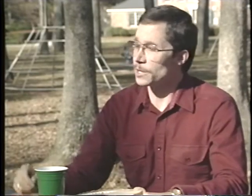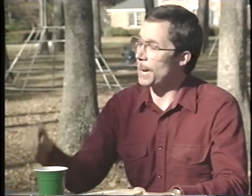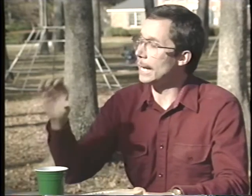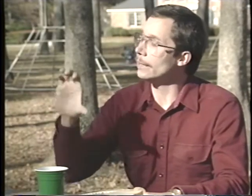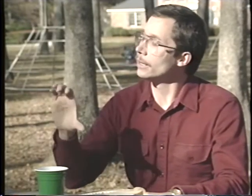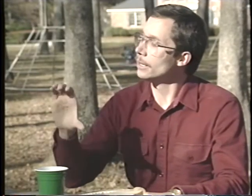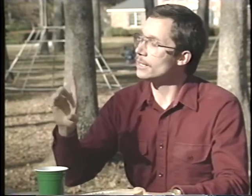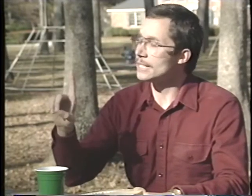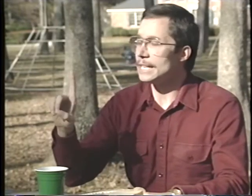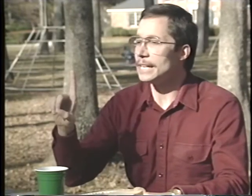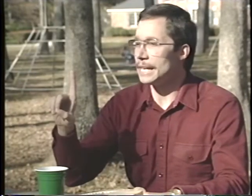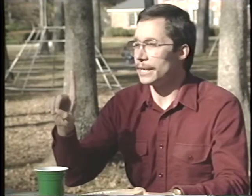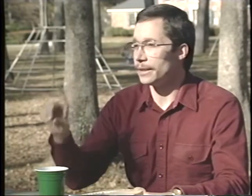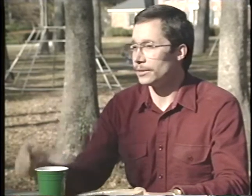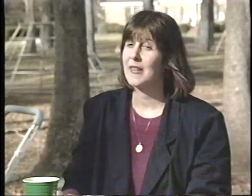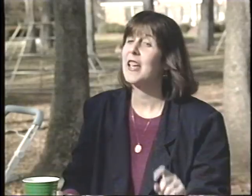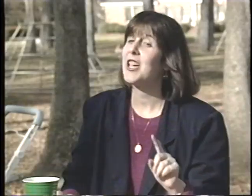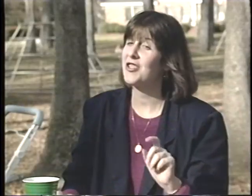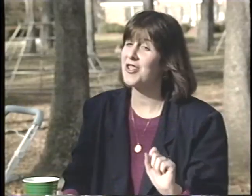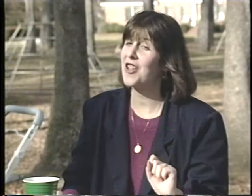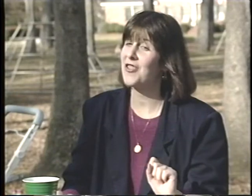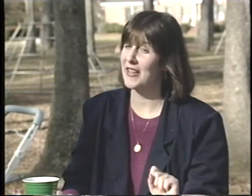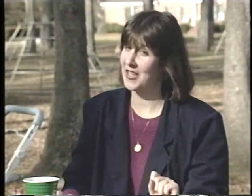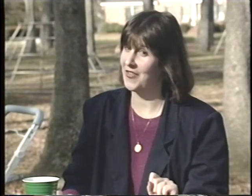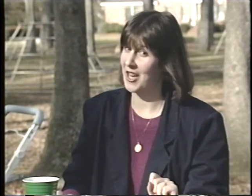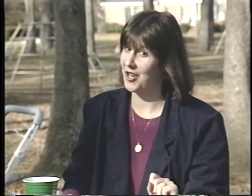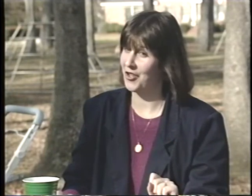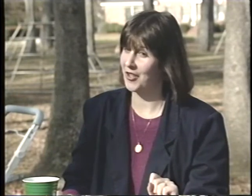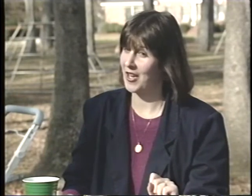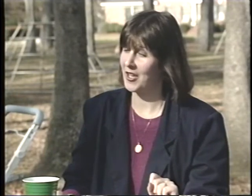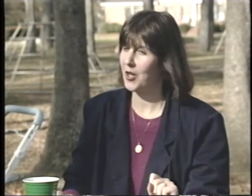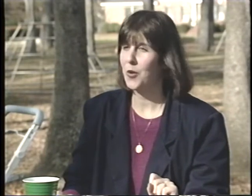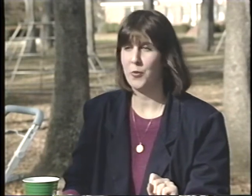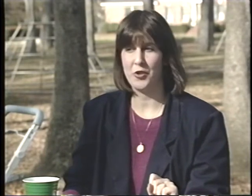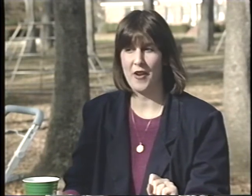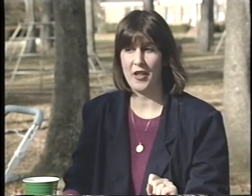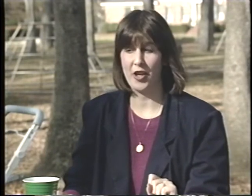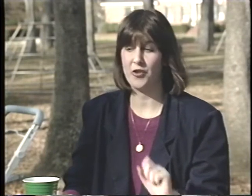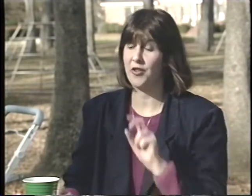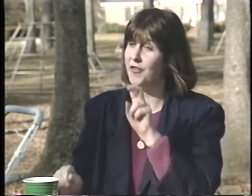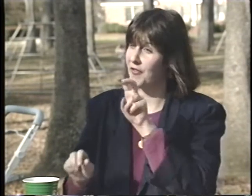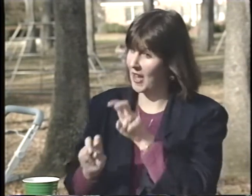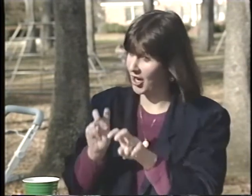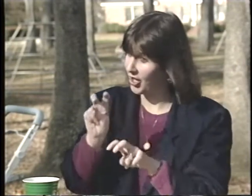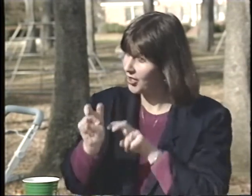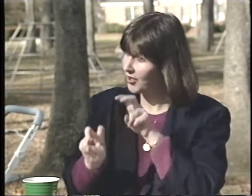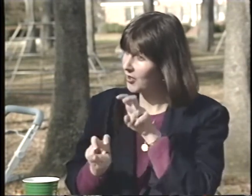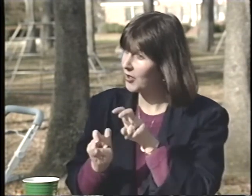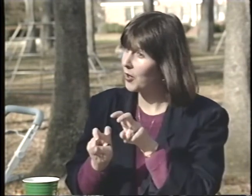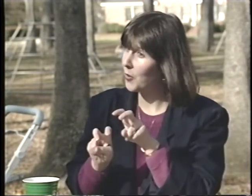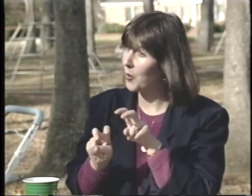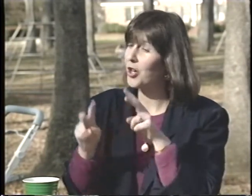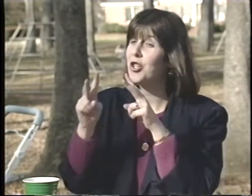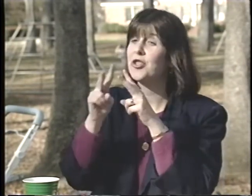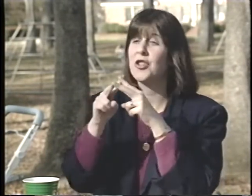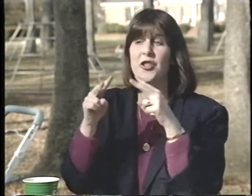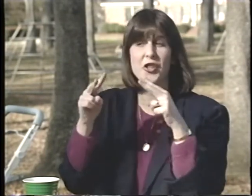it, CD. Here's another activity I know you like. Would you rather go to the fair or to the